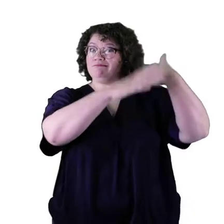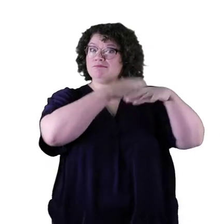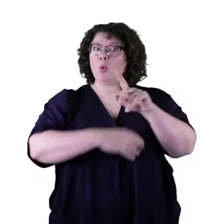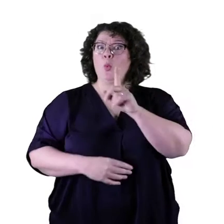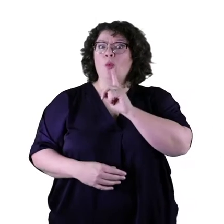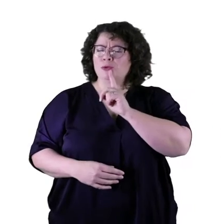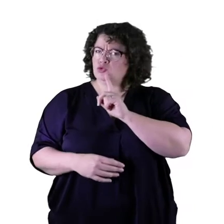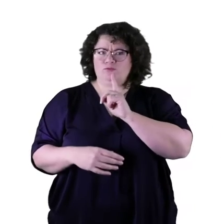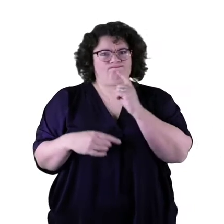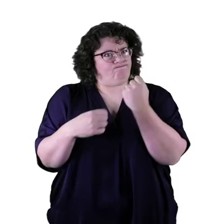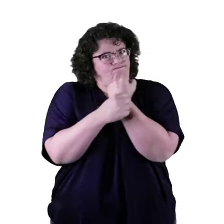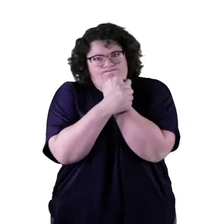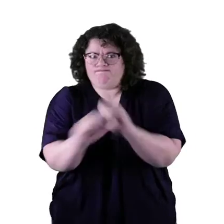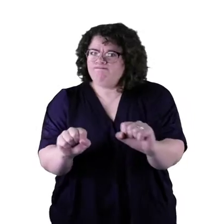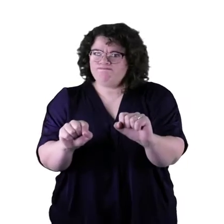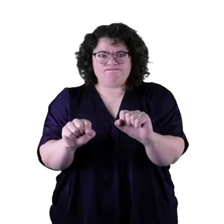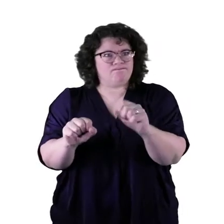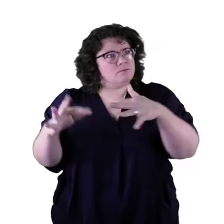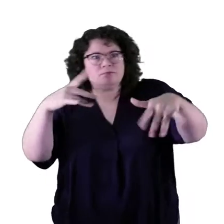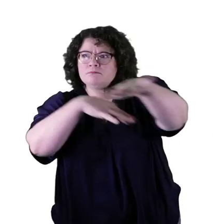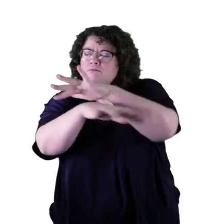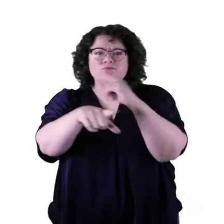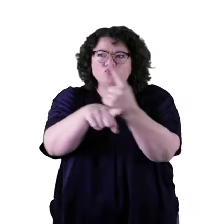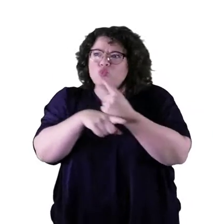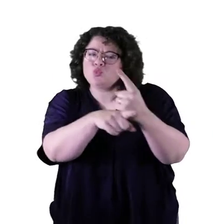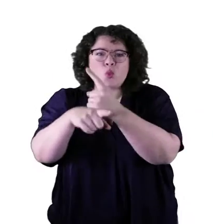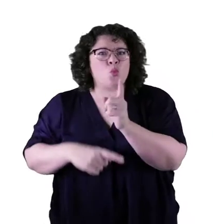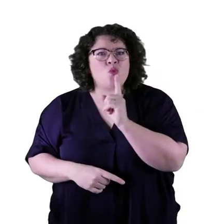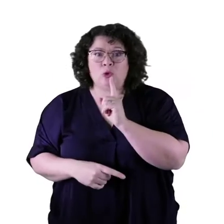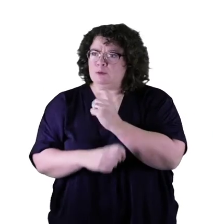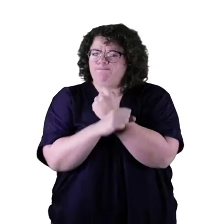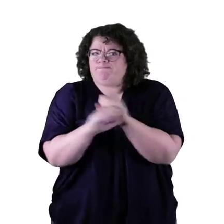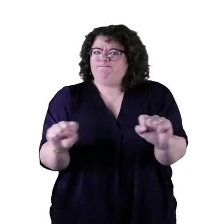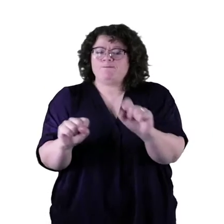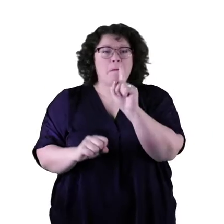solfa, sef ffordd syml o ysgrifennu cerddoriaeth y gallai pawb ei ddarllen.